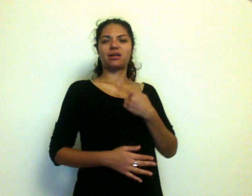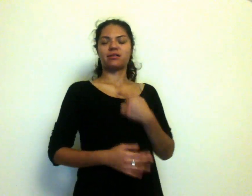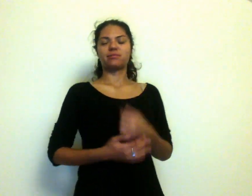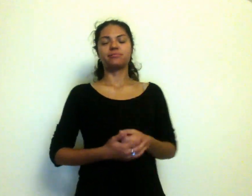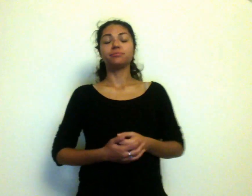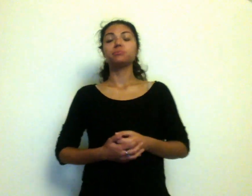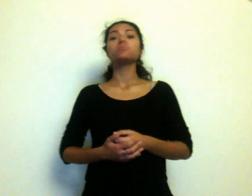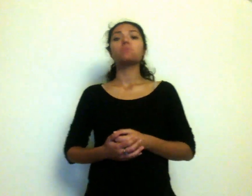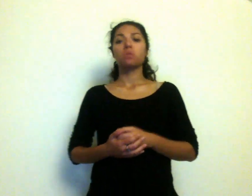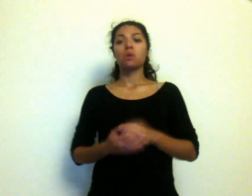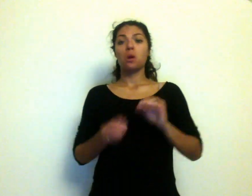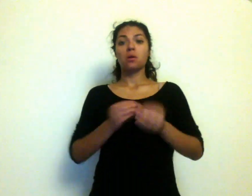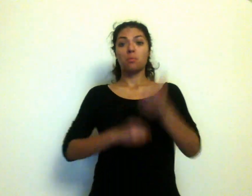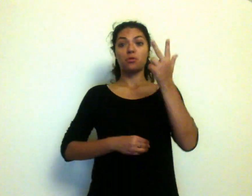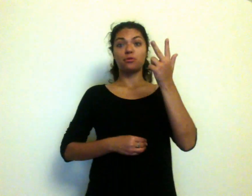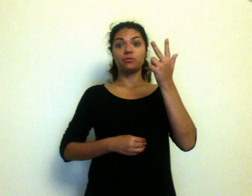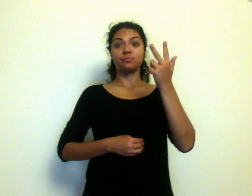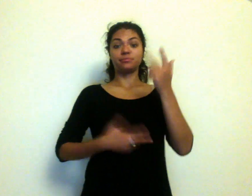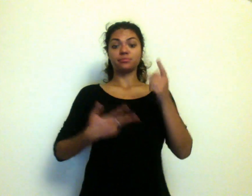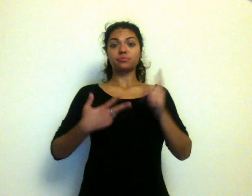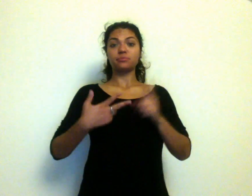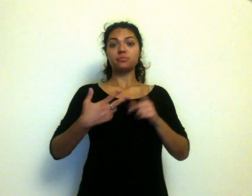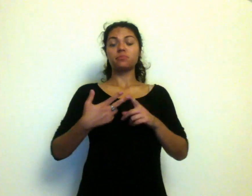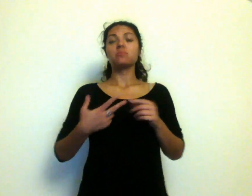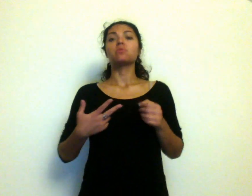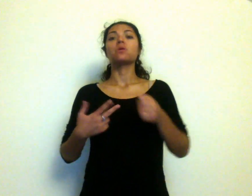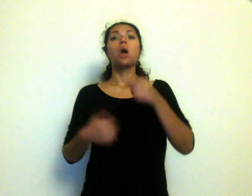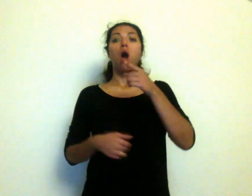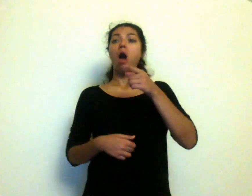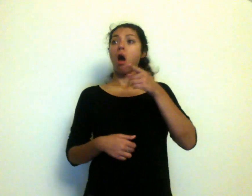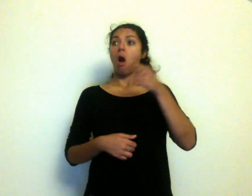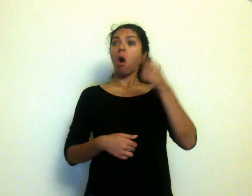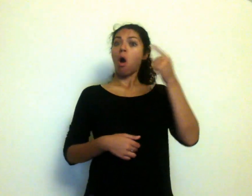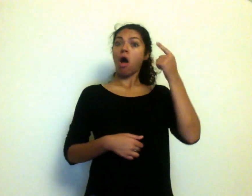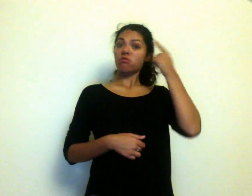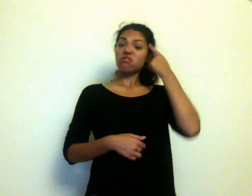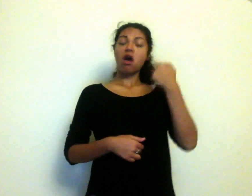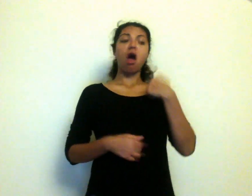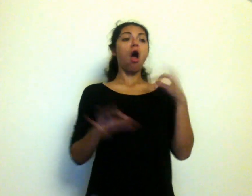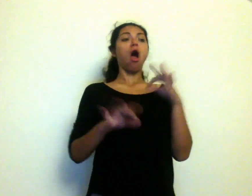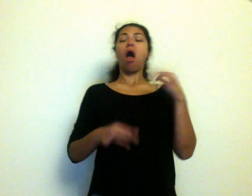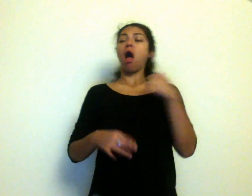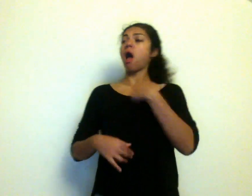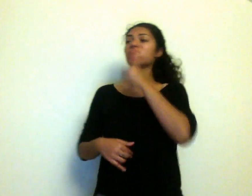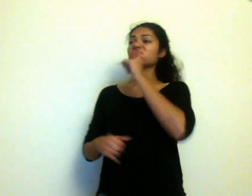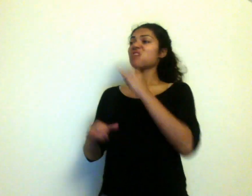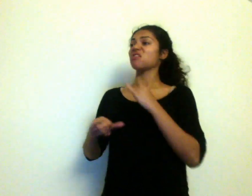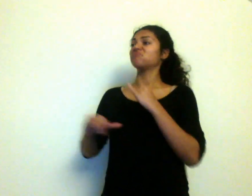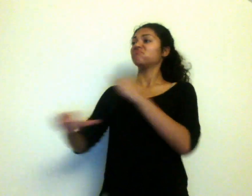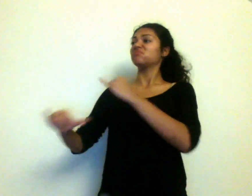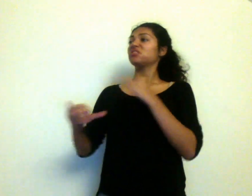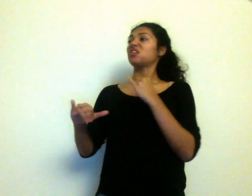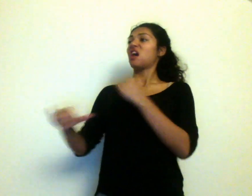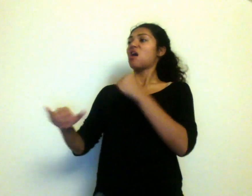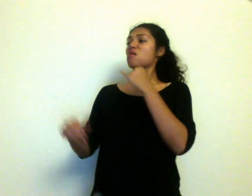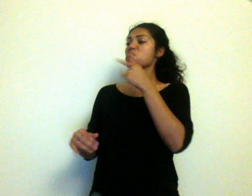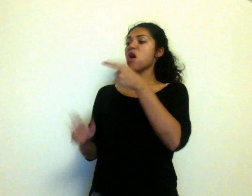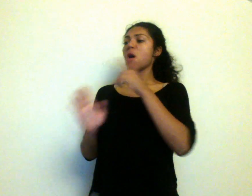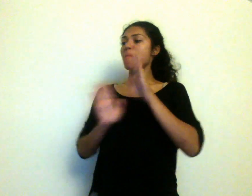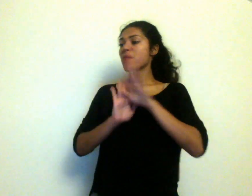that just because you are not identical in the culture, therefore you cannot reach the person. It's just tougher, but it shows a